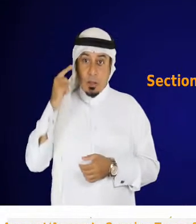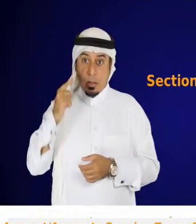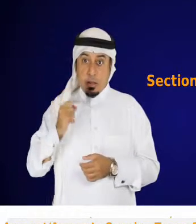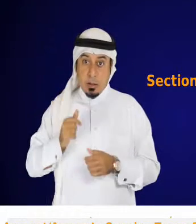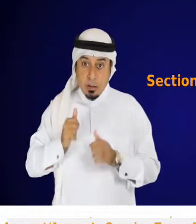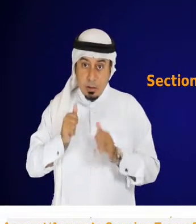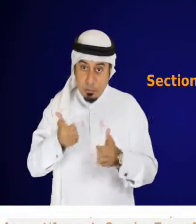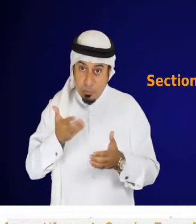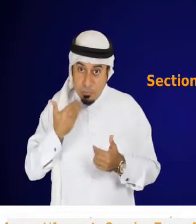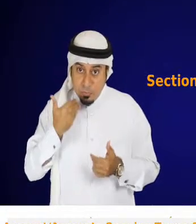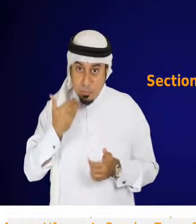occurred.